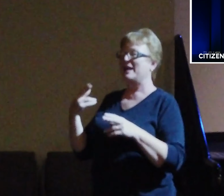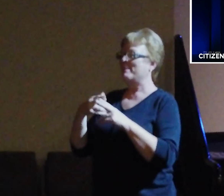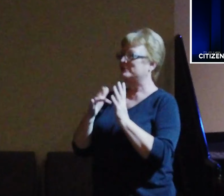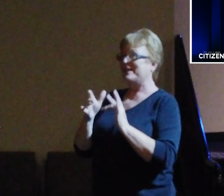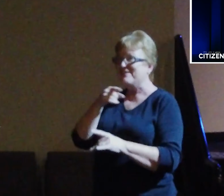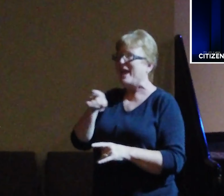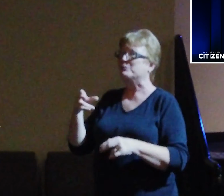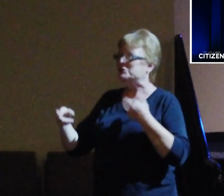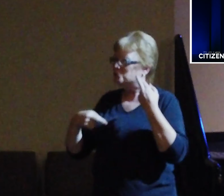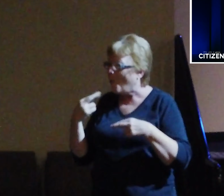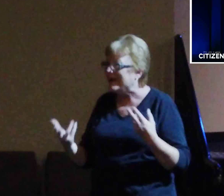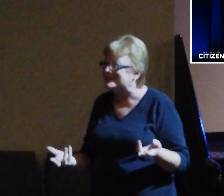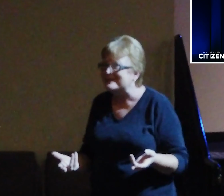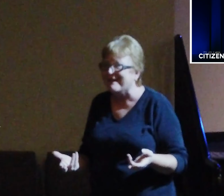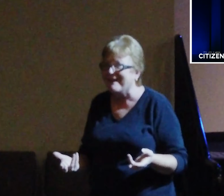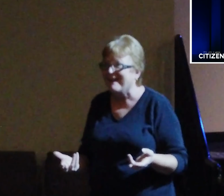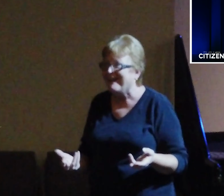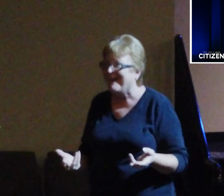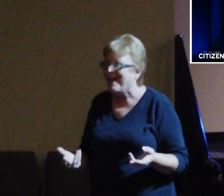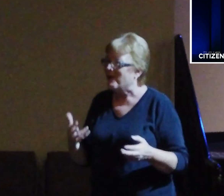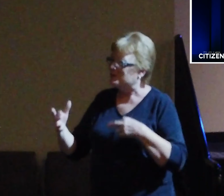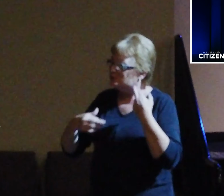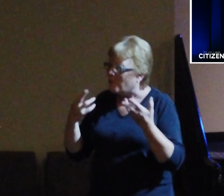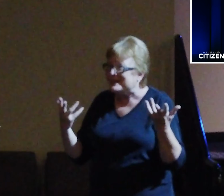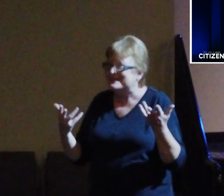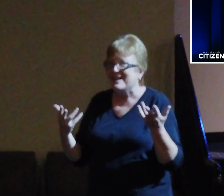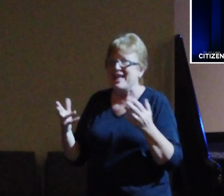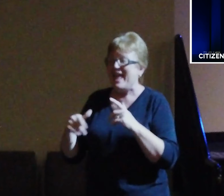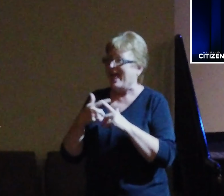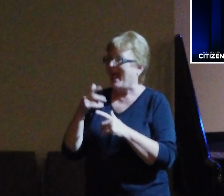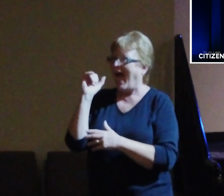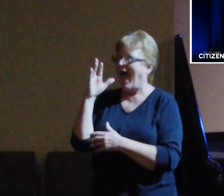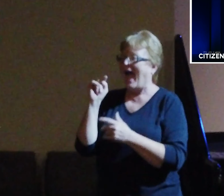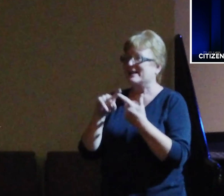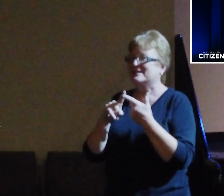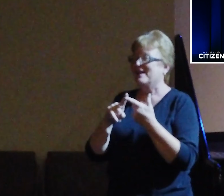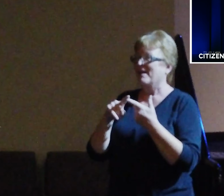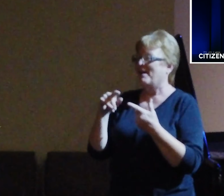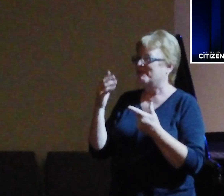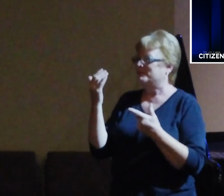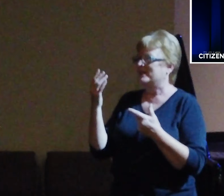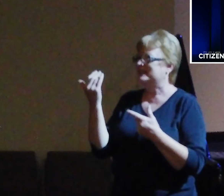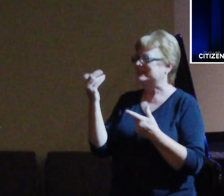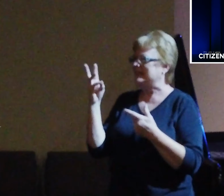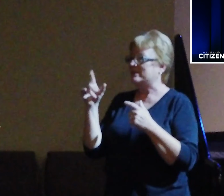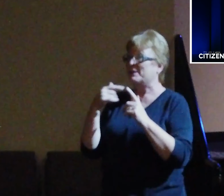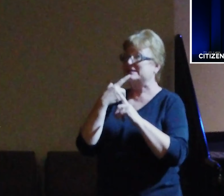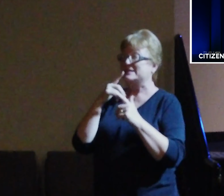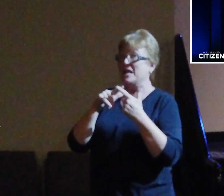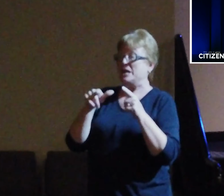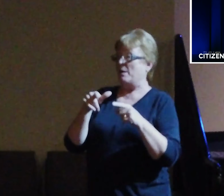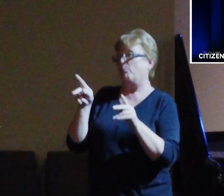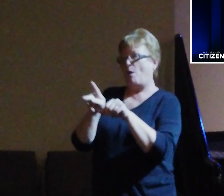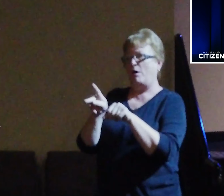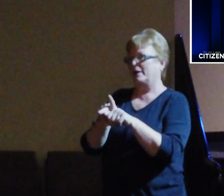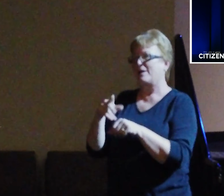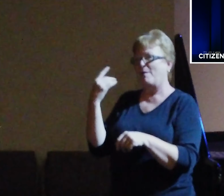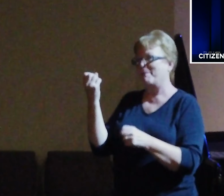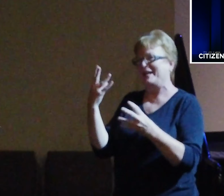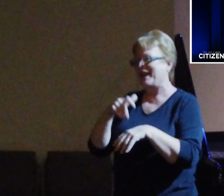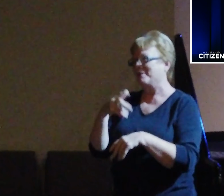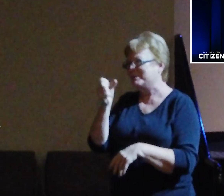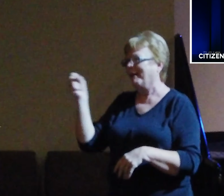Can imagine that? They rejoiced. And later in Acts chapter 16, Paul, again, imprisoned. He's in prison a lot. This